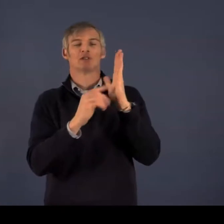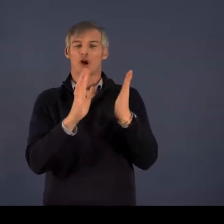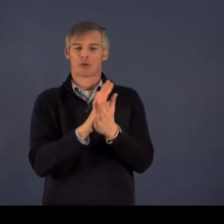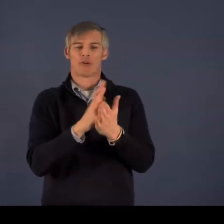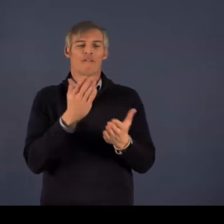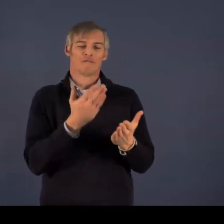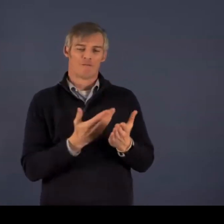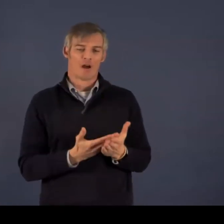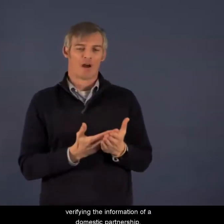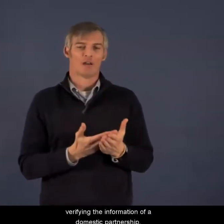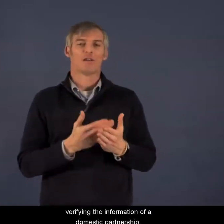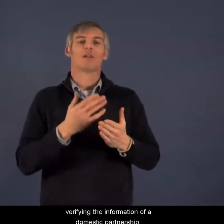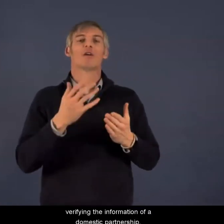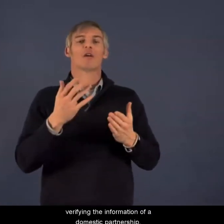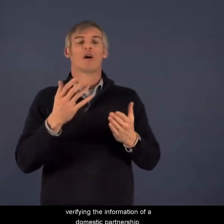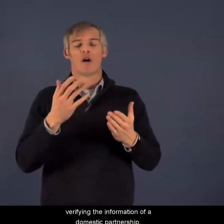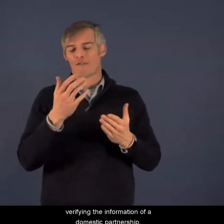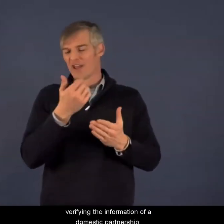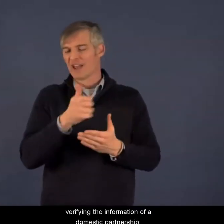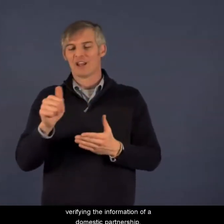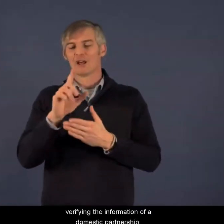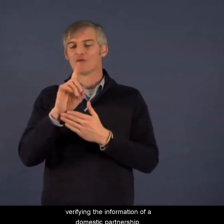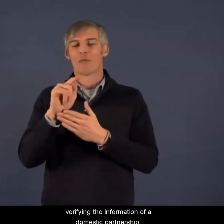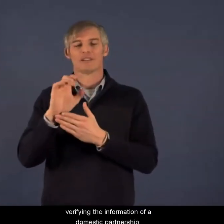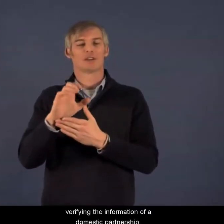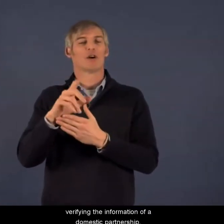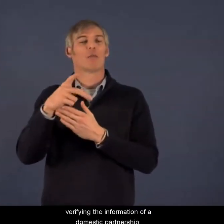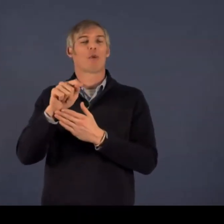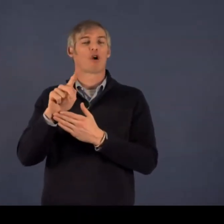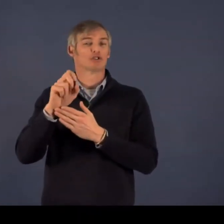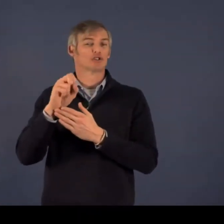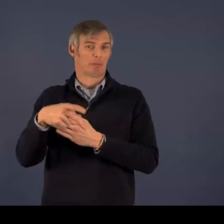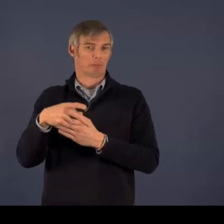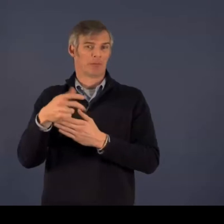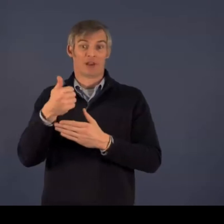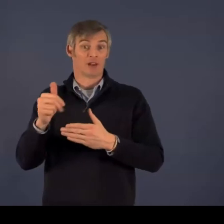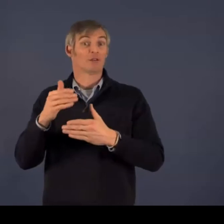registration document verifying the information of a domestic partnership,